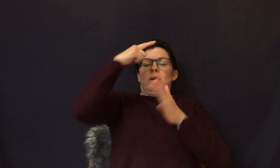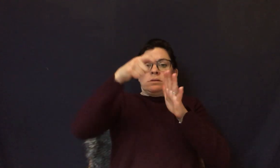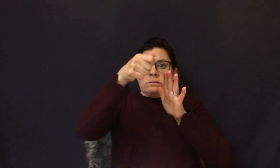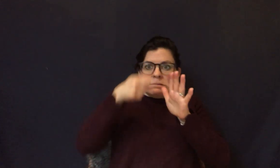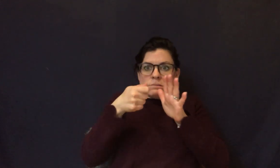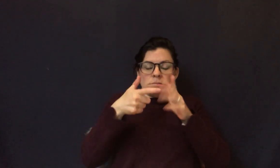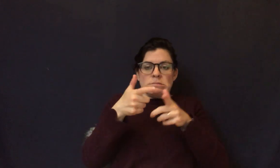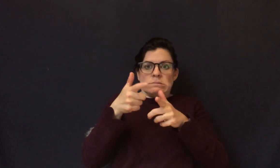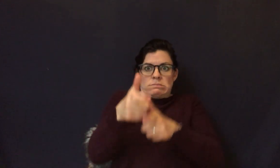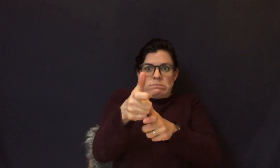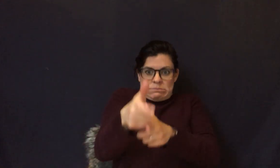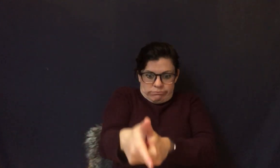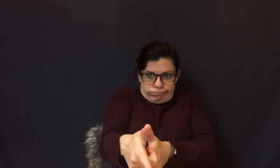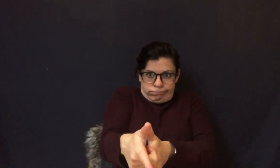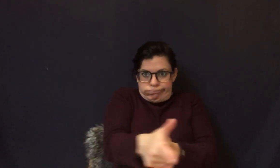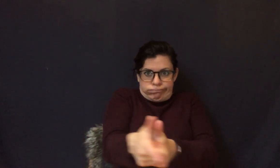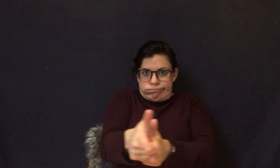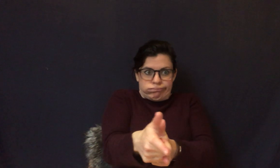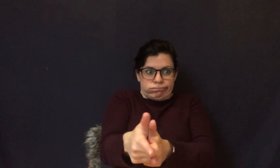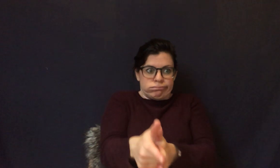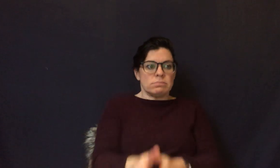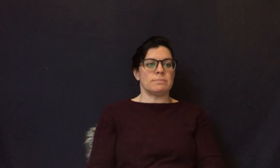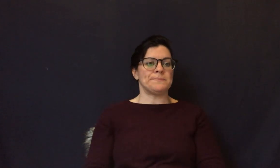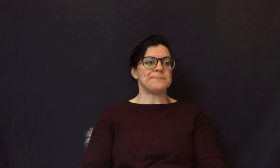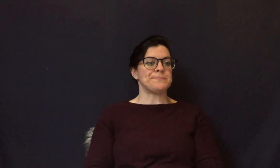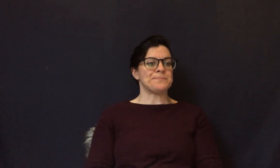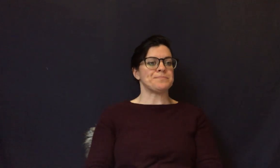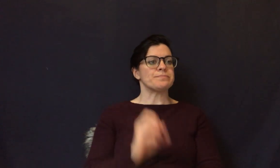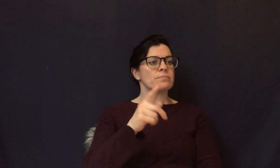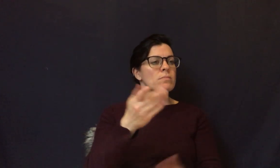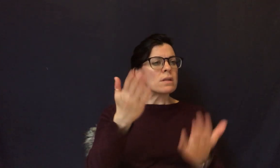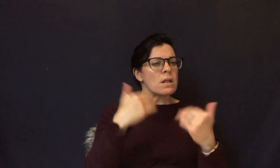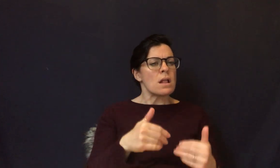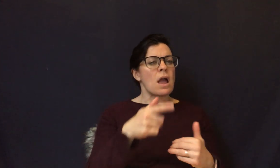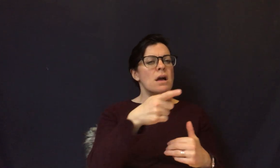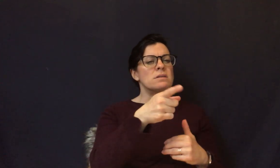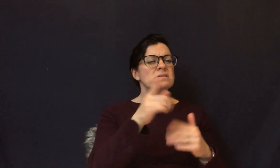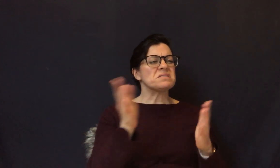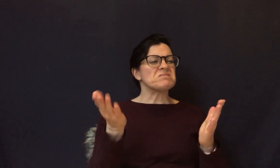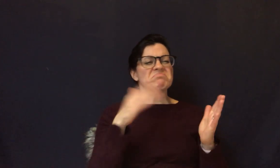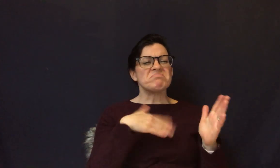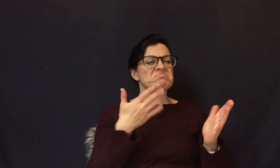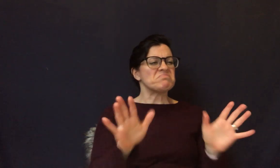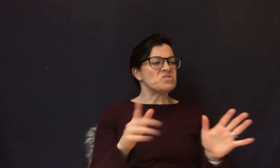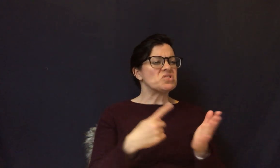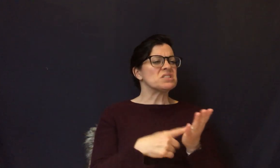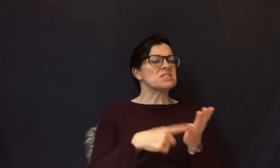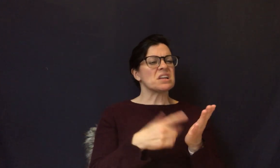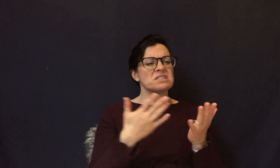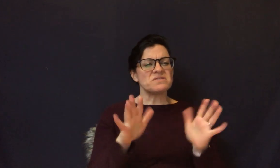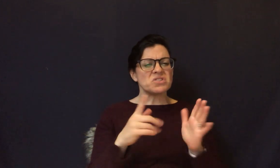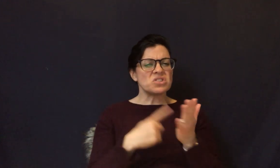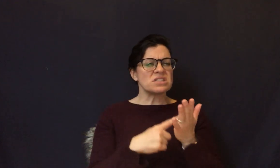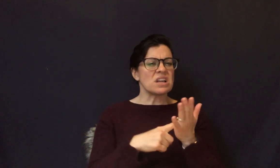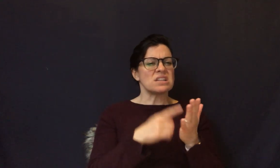extinguishers. Moving right along here. There's your pictures again, right? ABC,